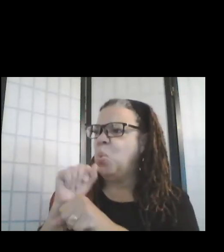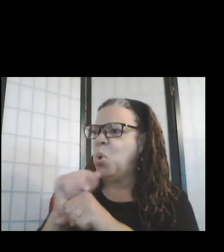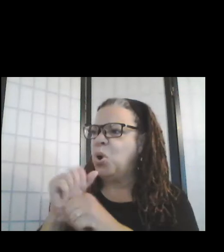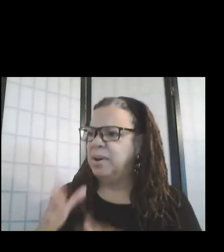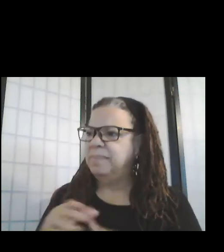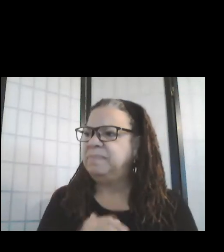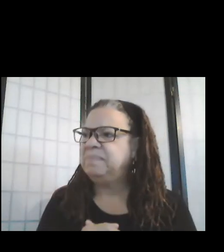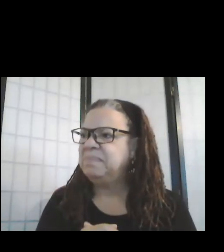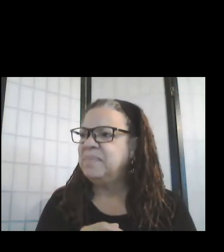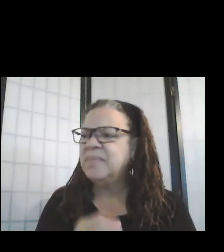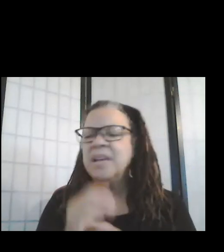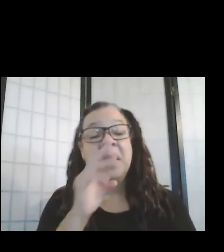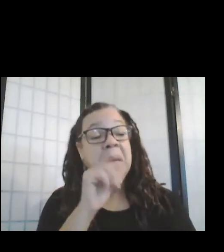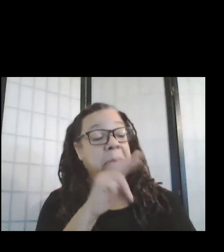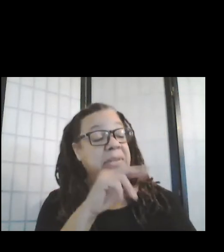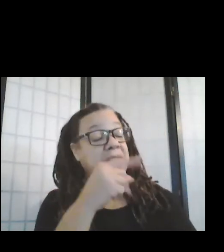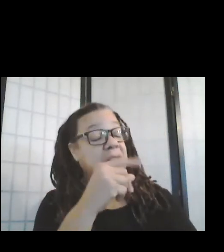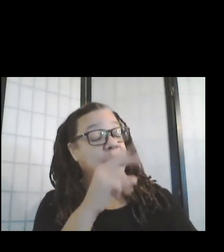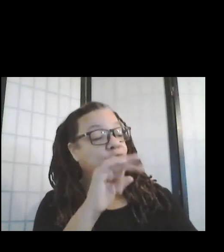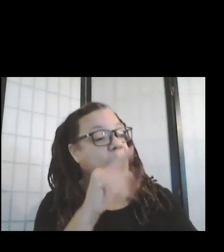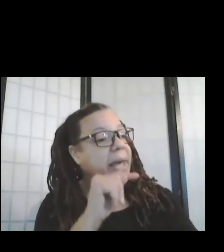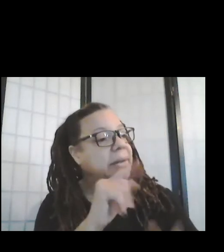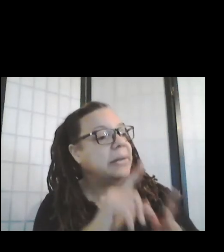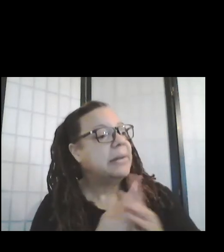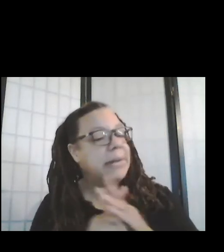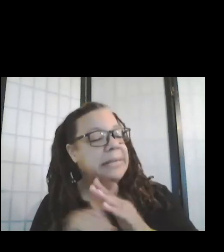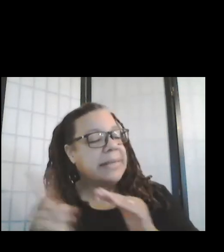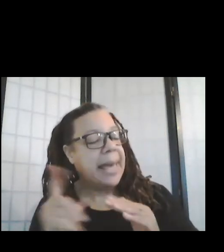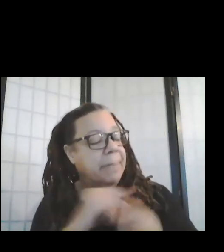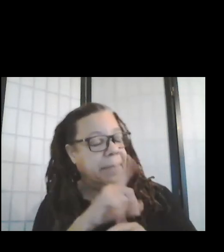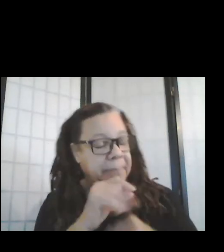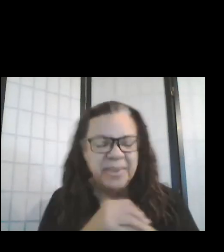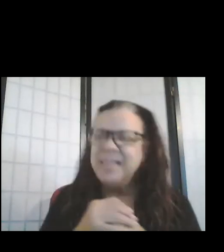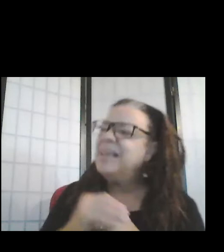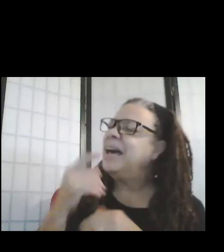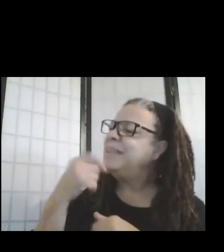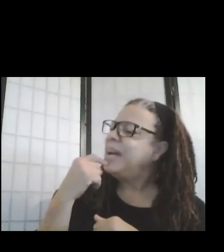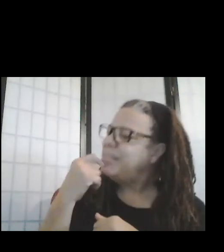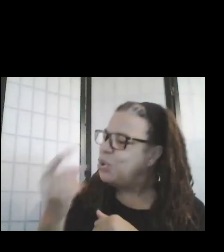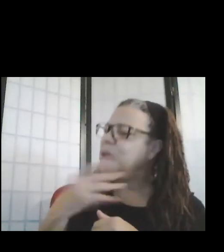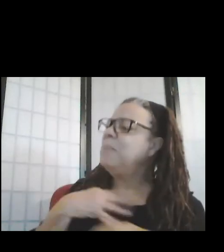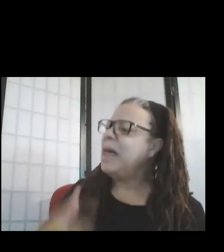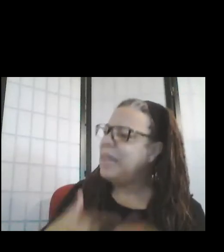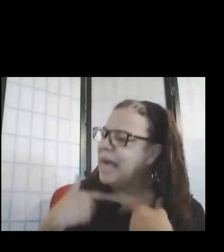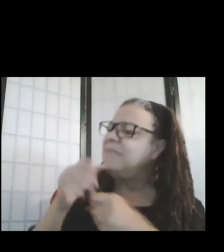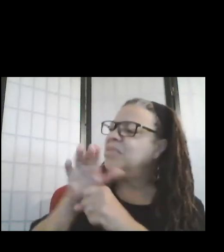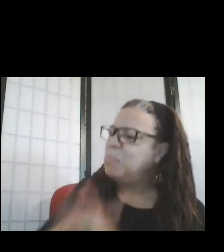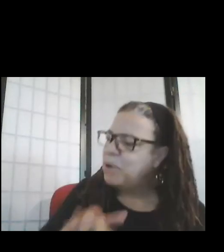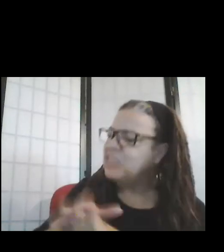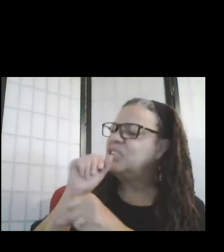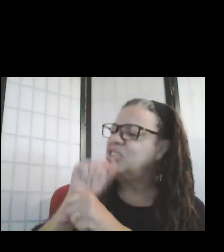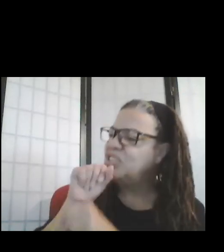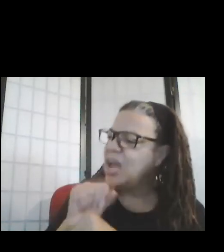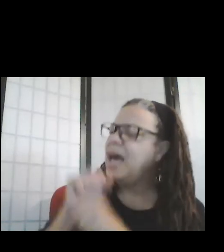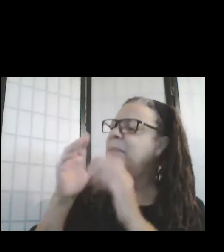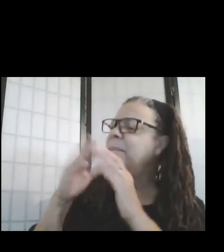Grant? Okay, escape from what I was telling you about. The job, the house, my life, pressures. Just a little release